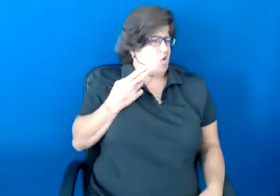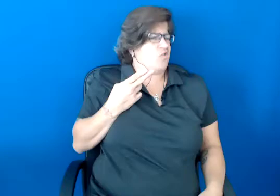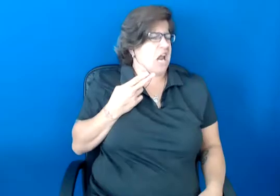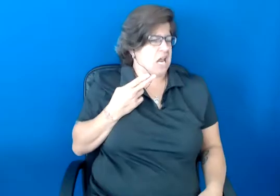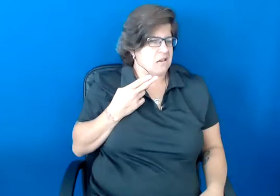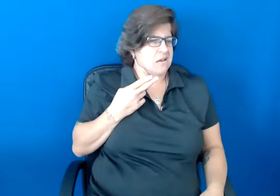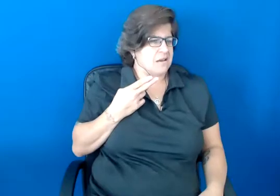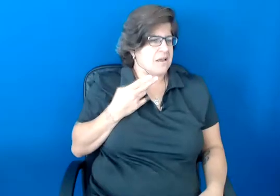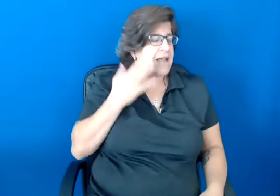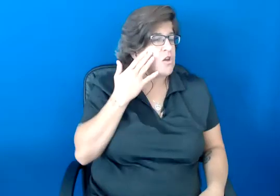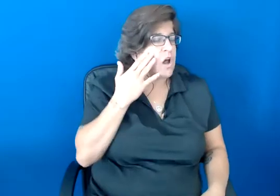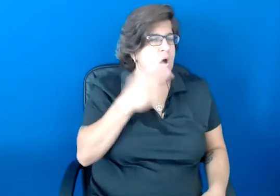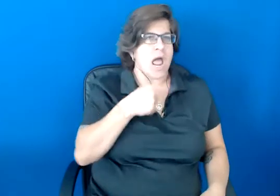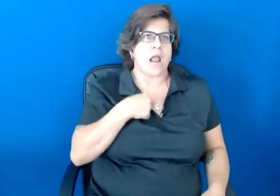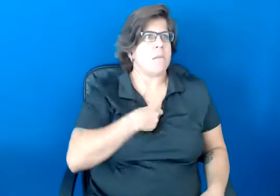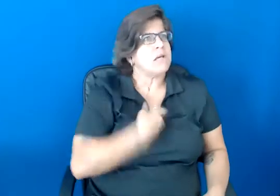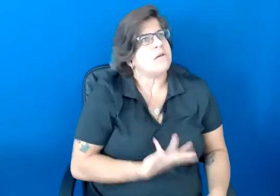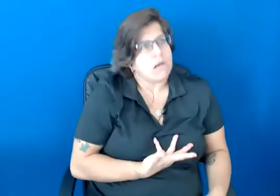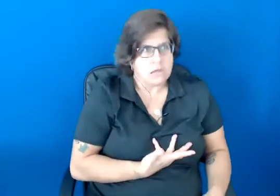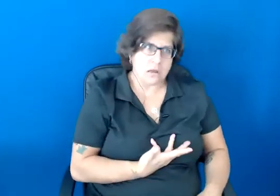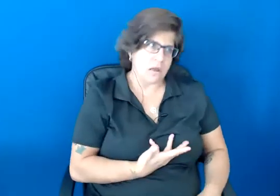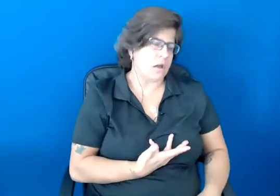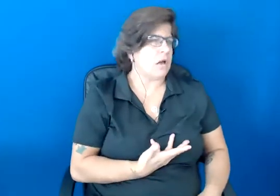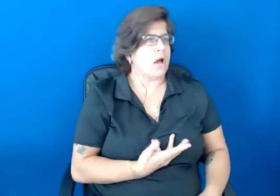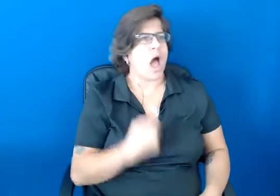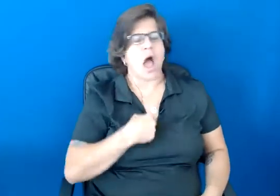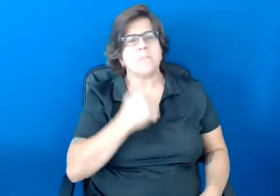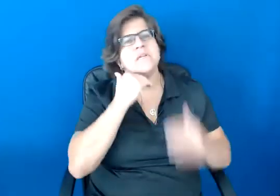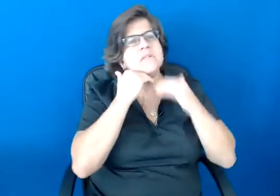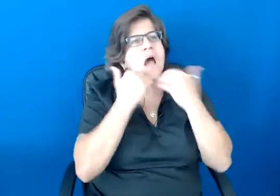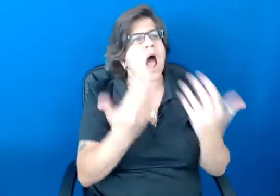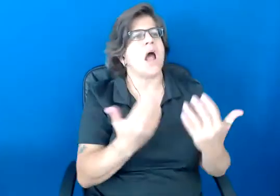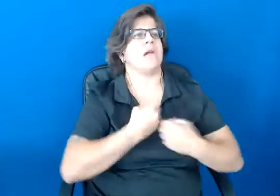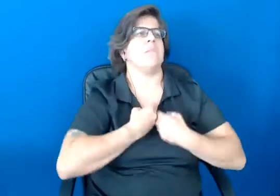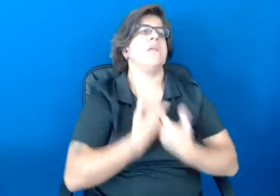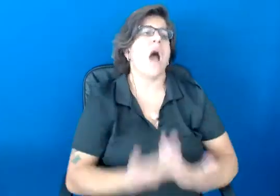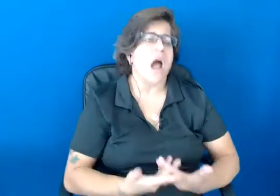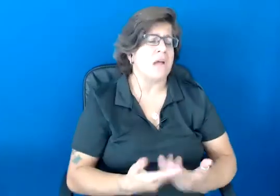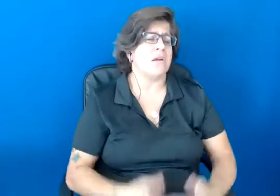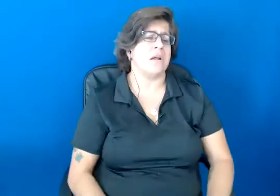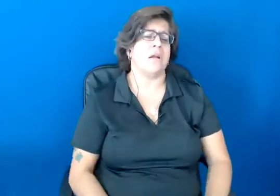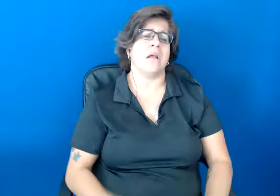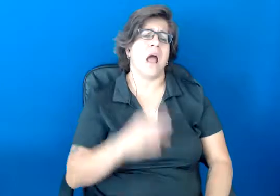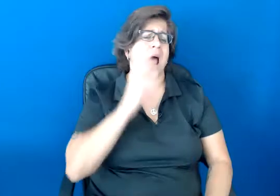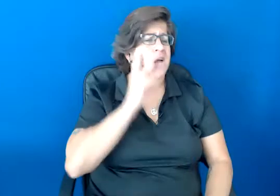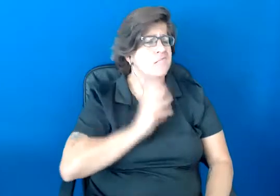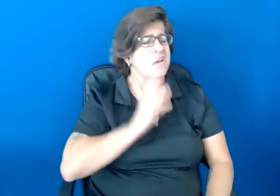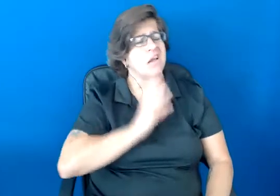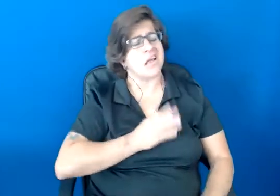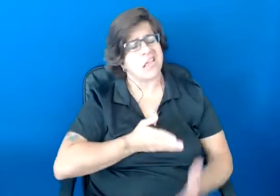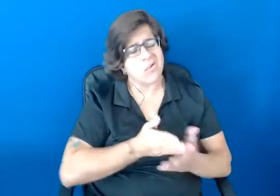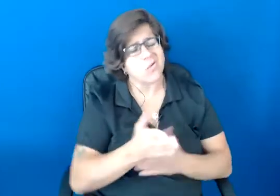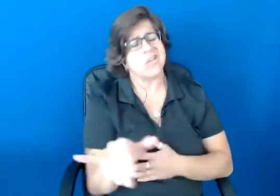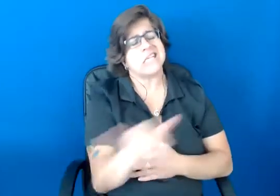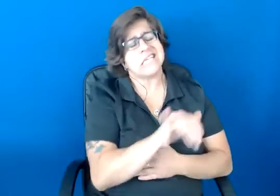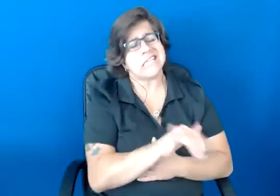And, and I'm exhausted. I am just tired. I'm tired of going through the same